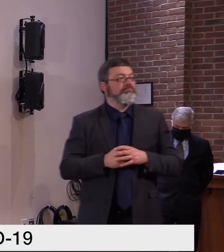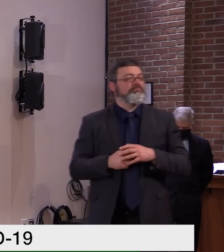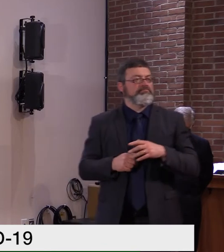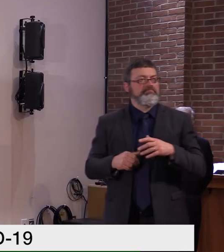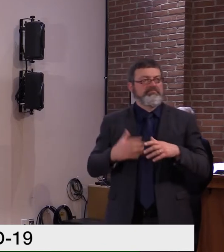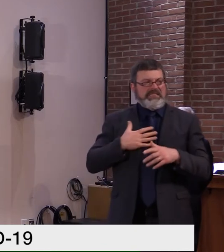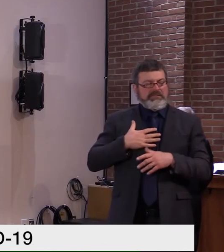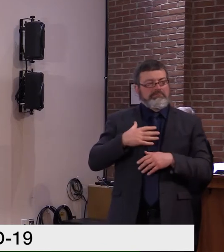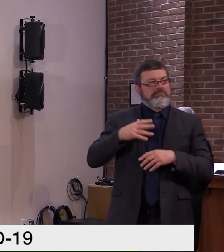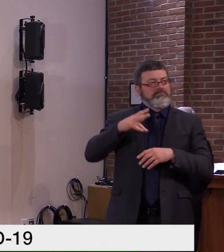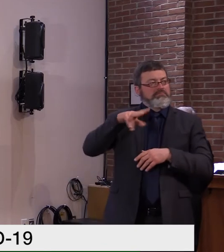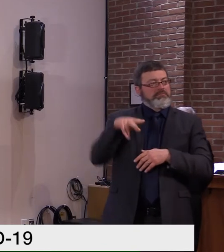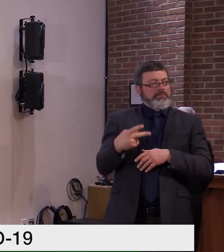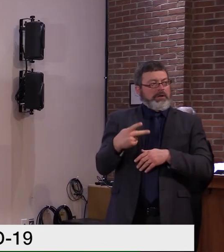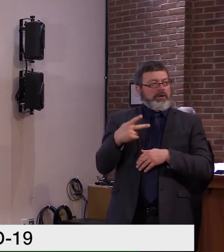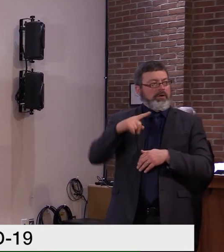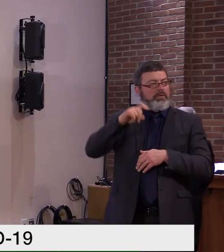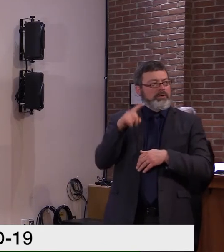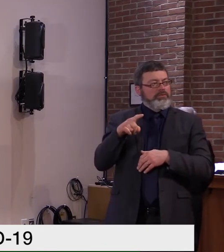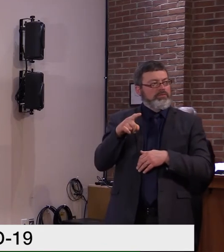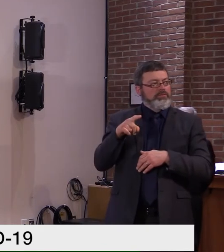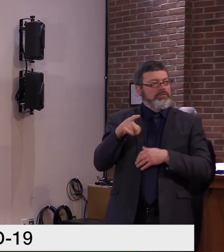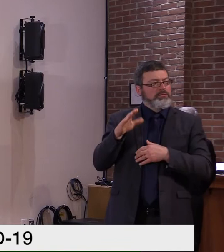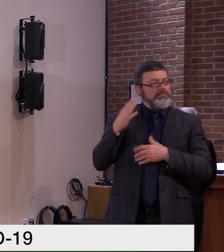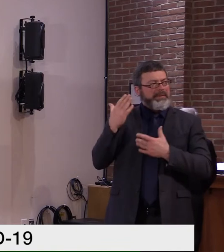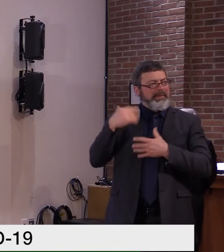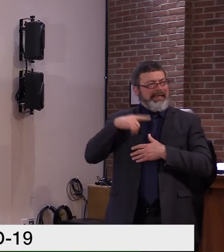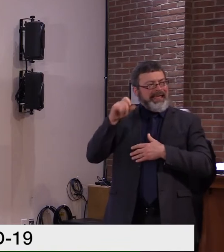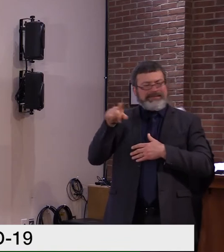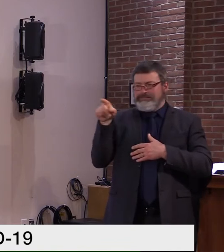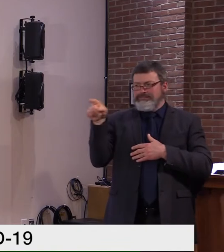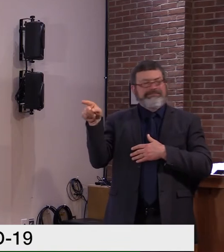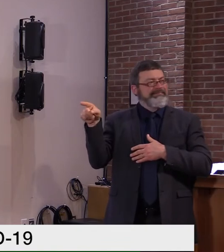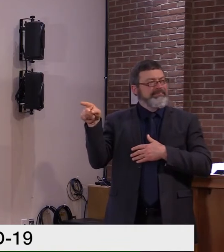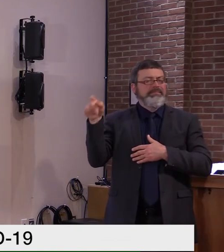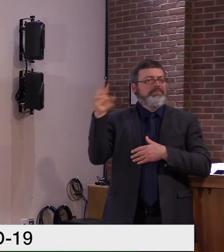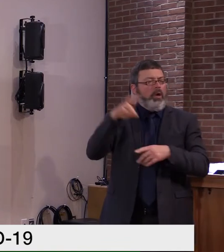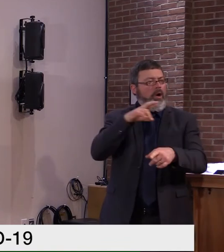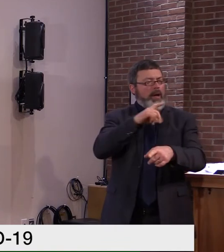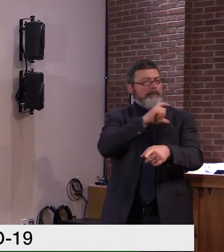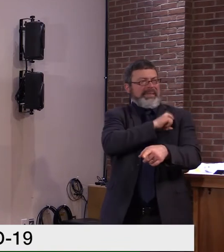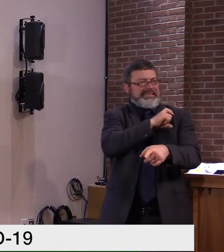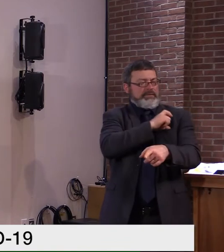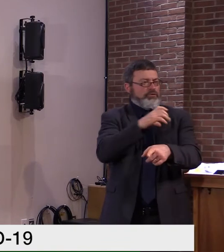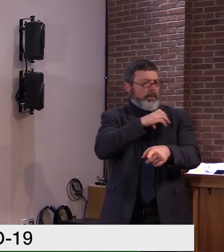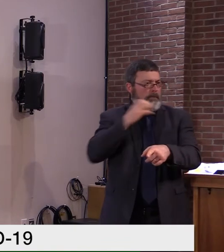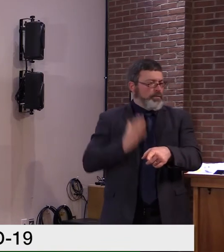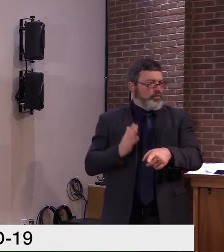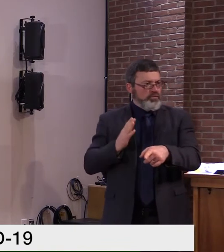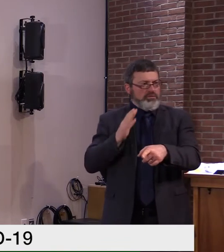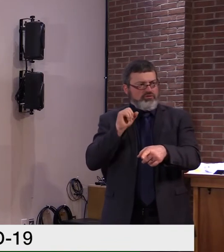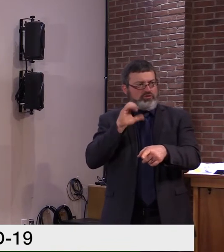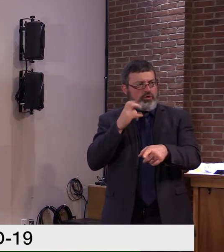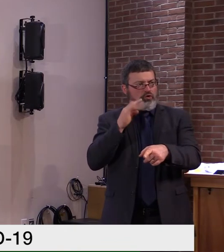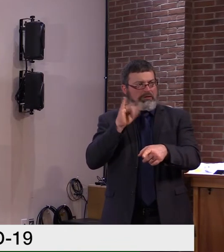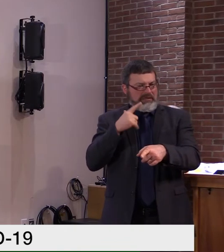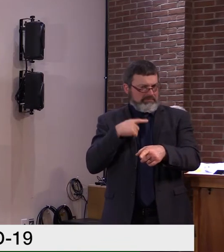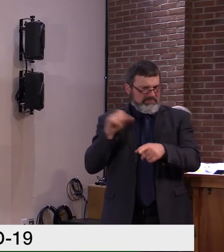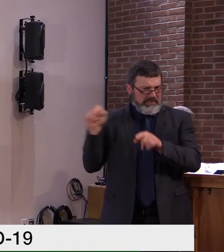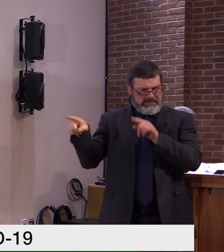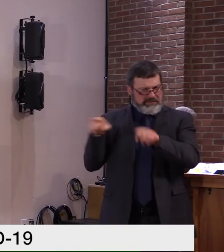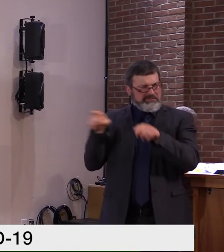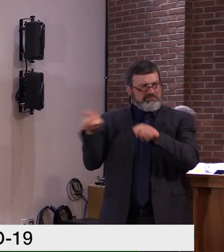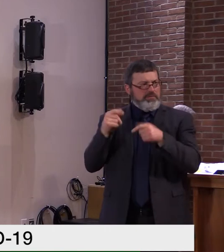for either you or Commissioner Sherling. Proposed modernization of policing seems as much concentration, as I read them, as